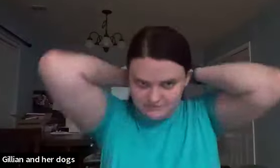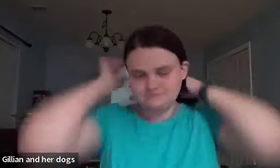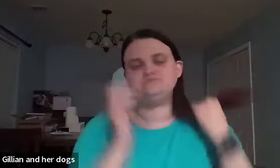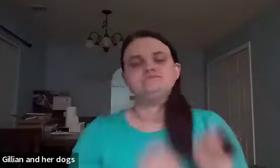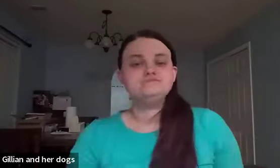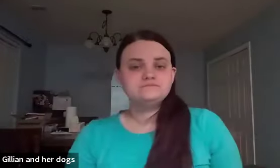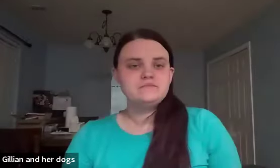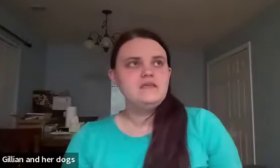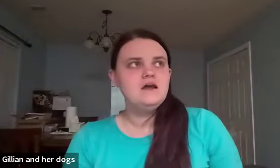vary.